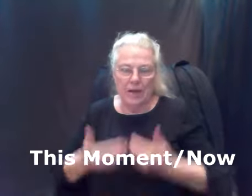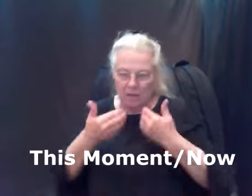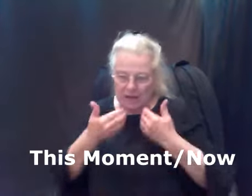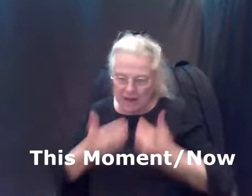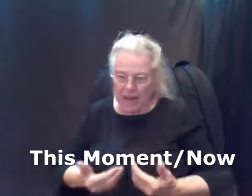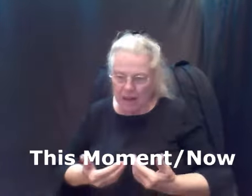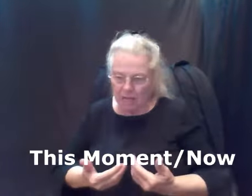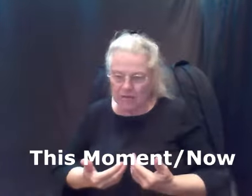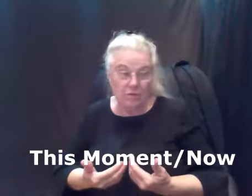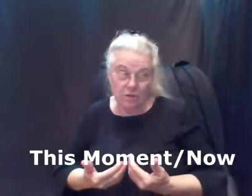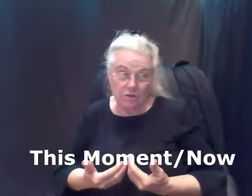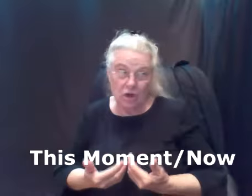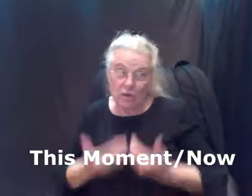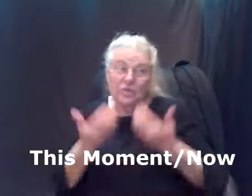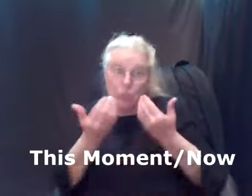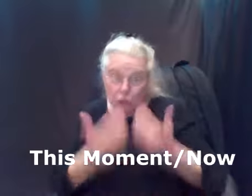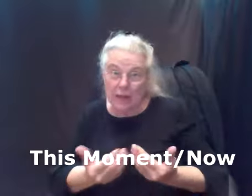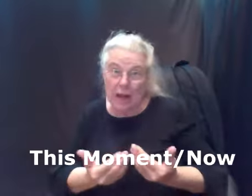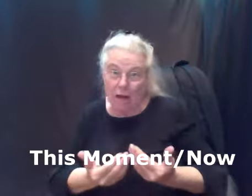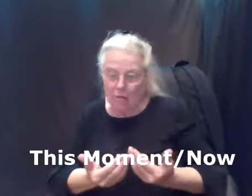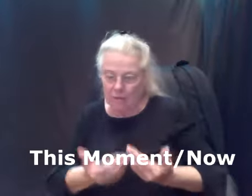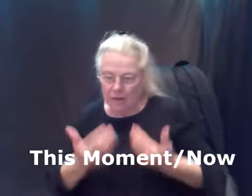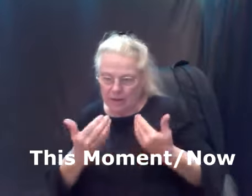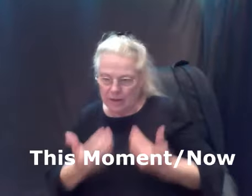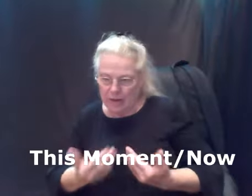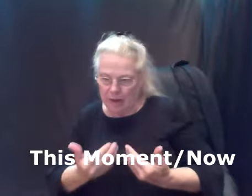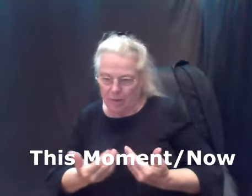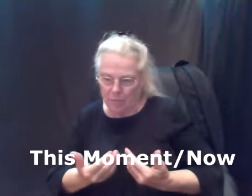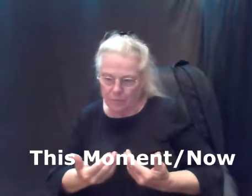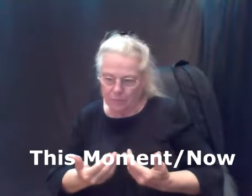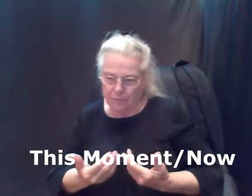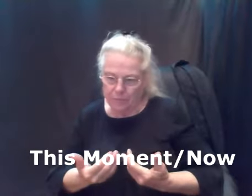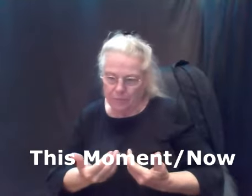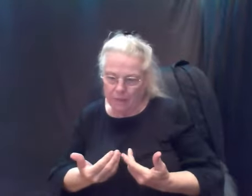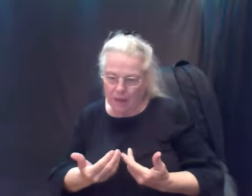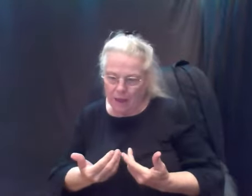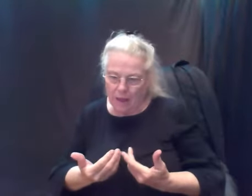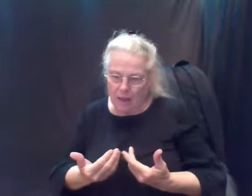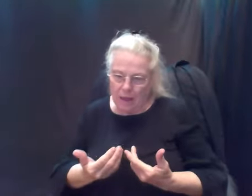down. Now. It's like you tell a child, do it now. Now.